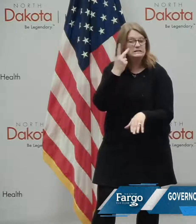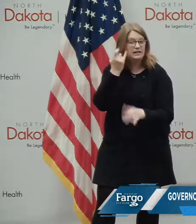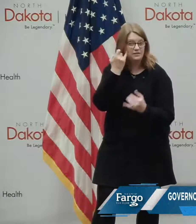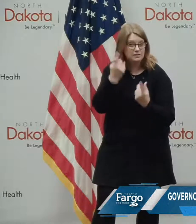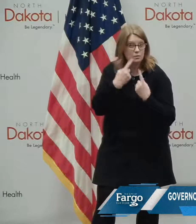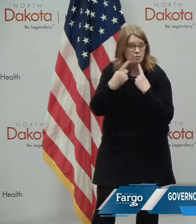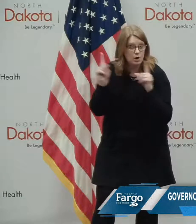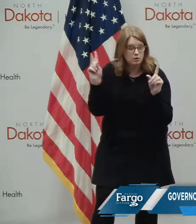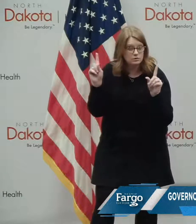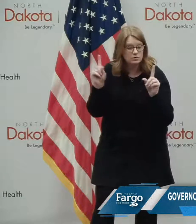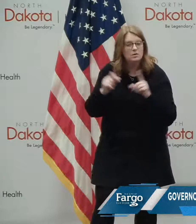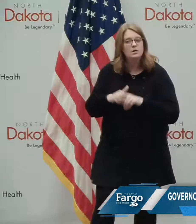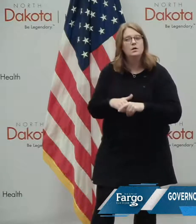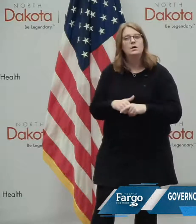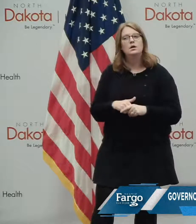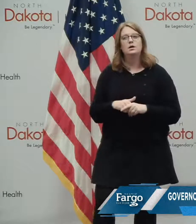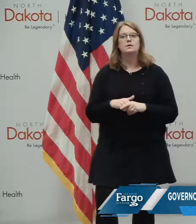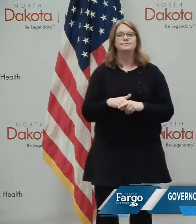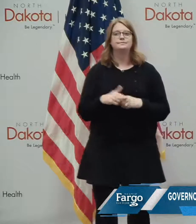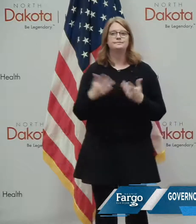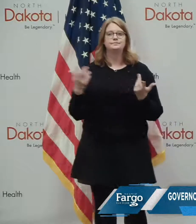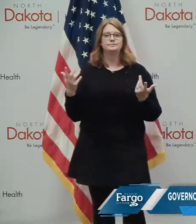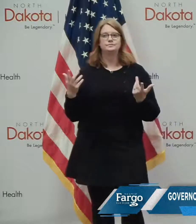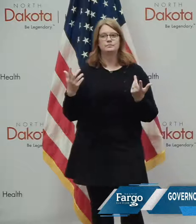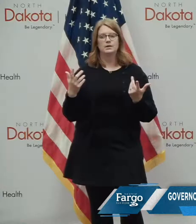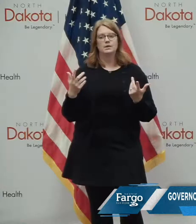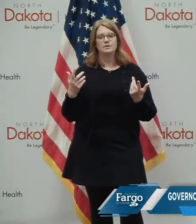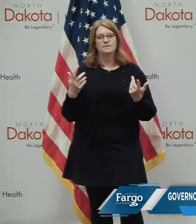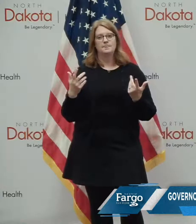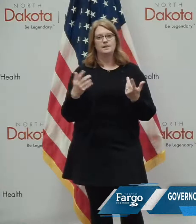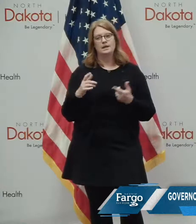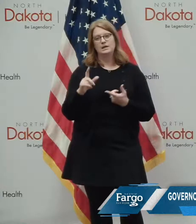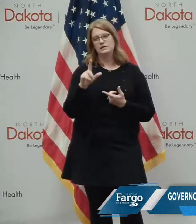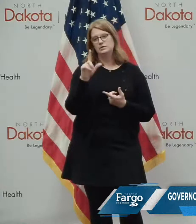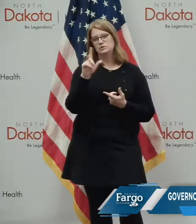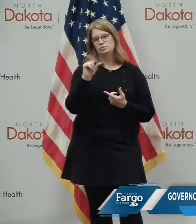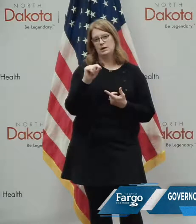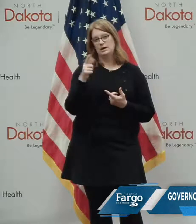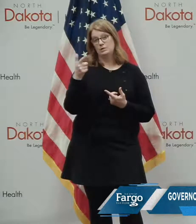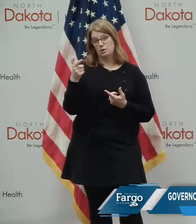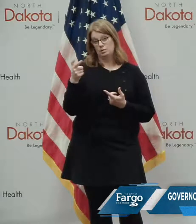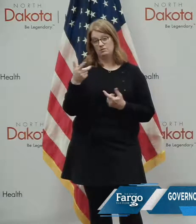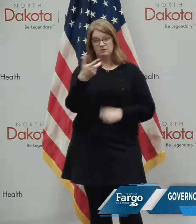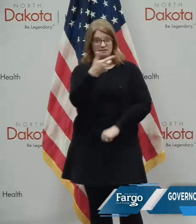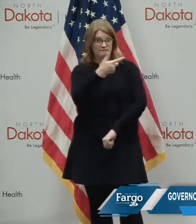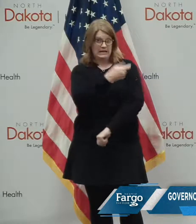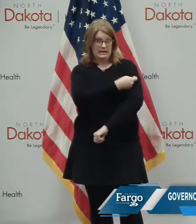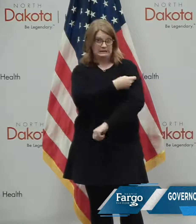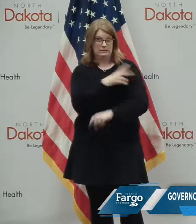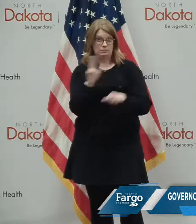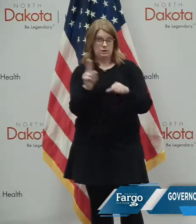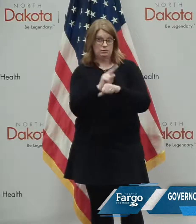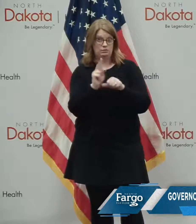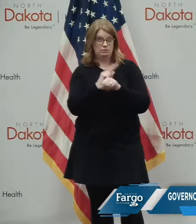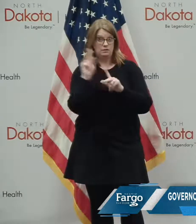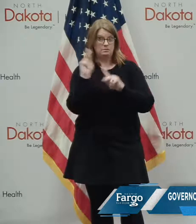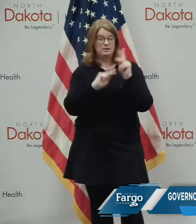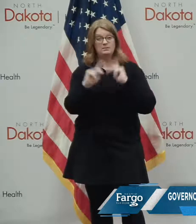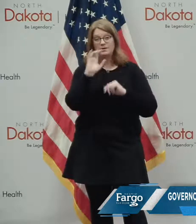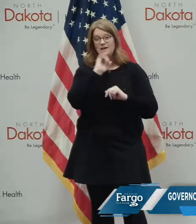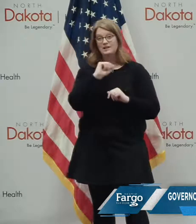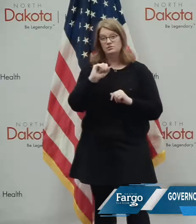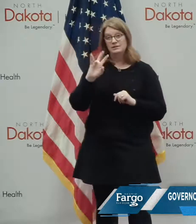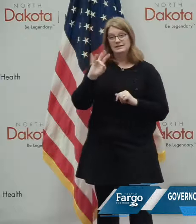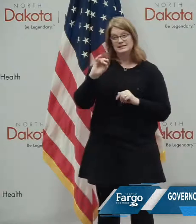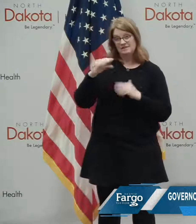see say in Q1 of 2021, a vaccine that could be used for people 70 and older in long-term